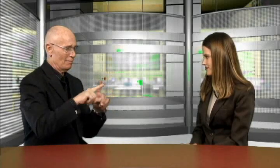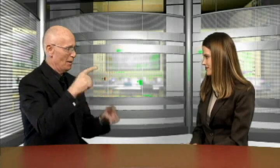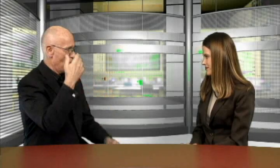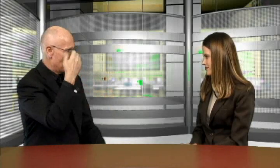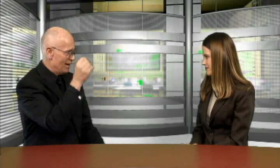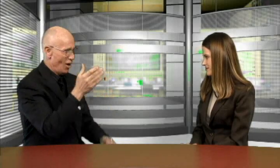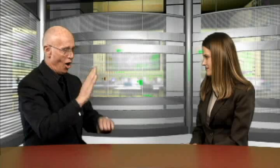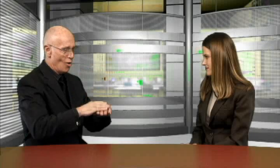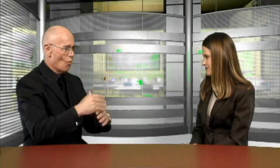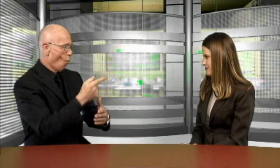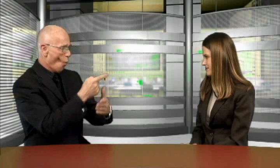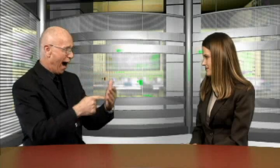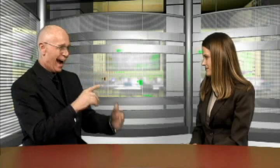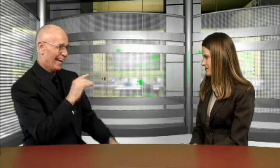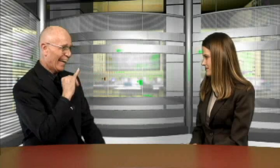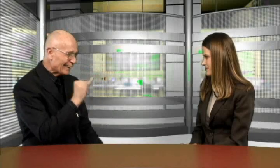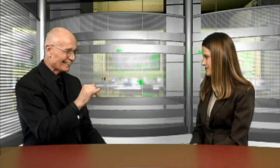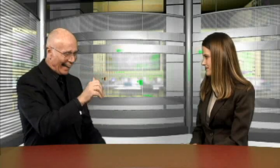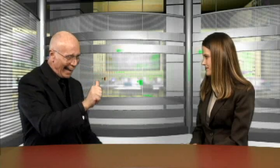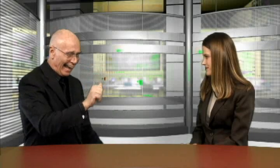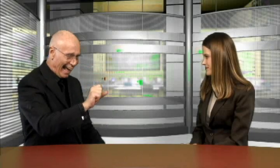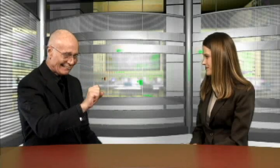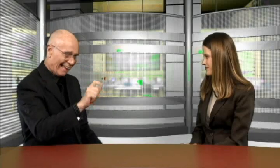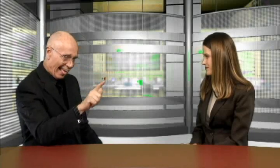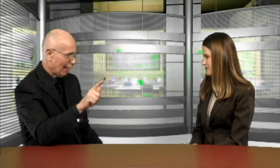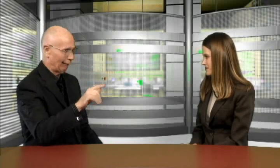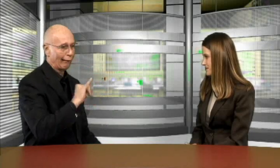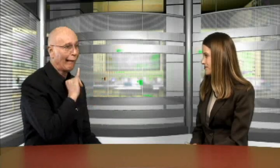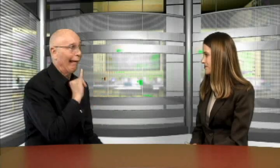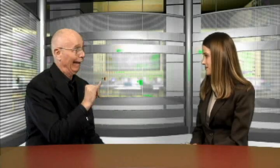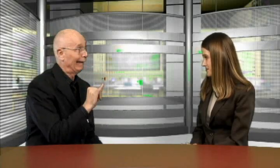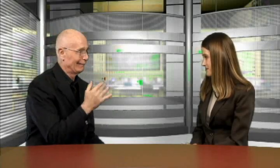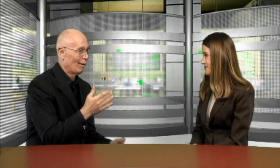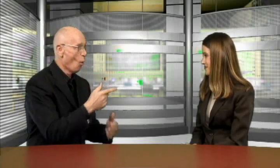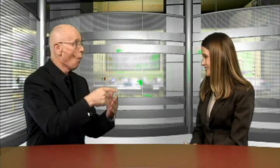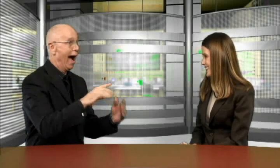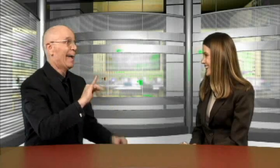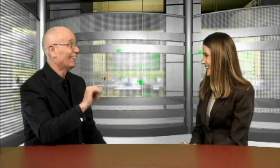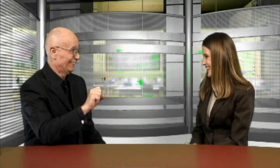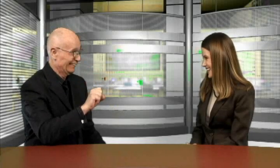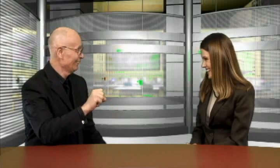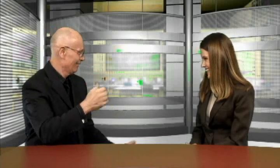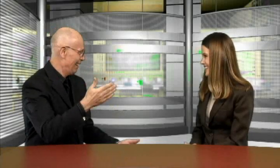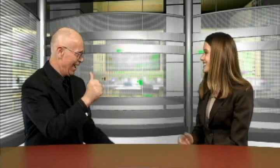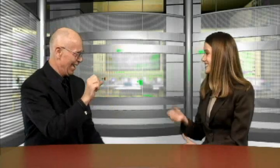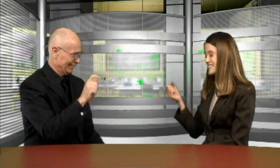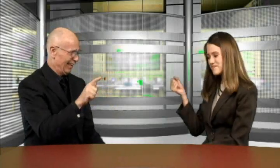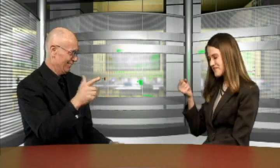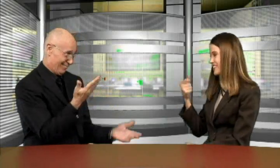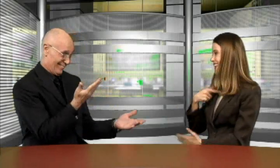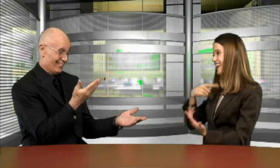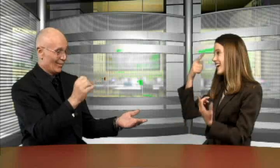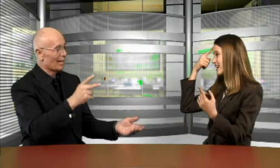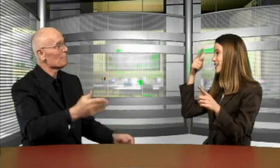people have different opinions on just exactly what is ASL. What is